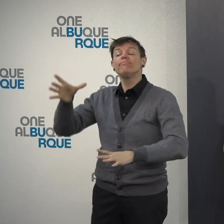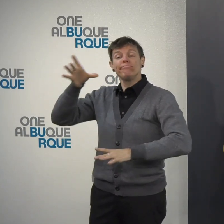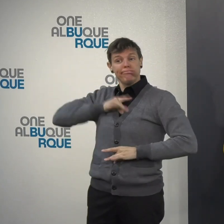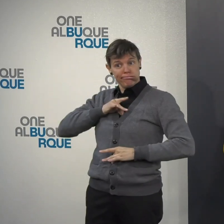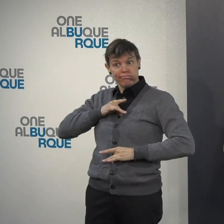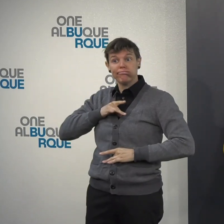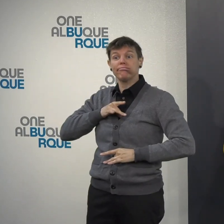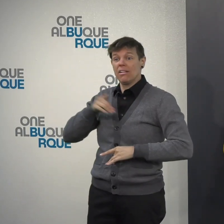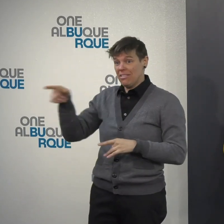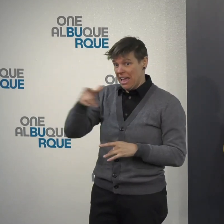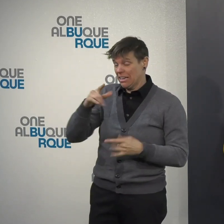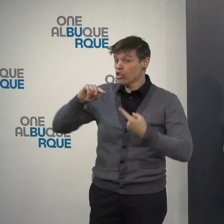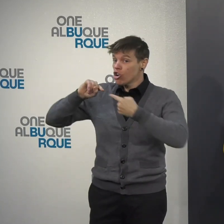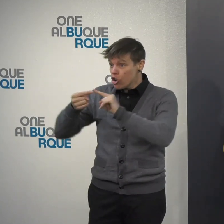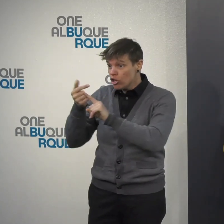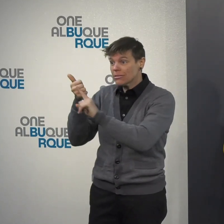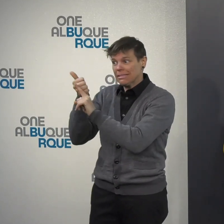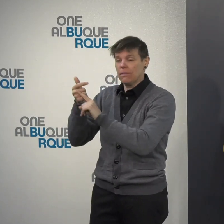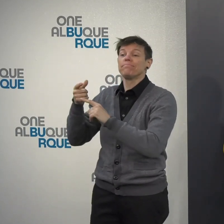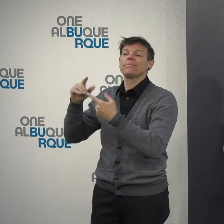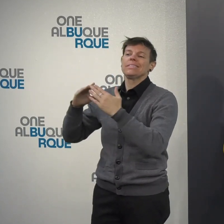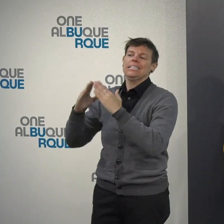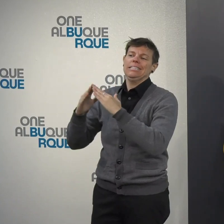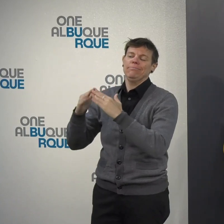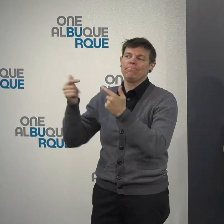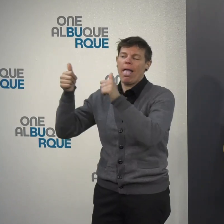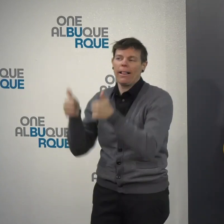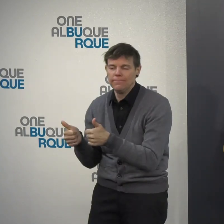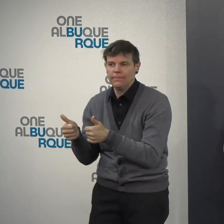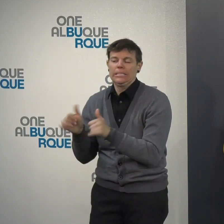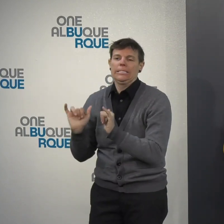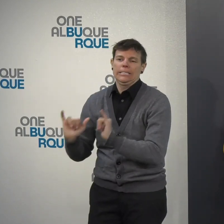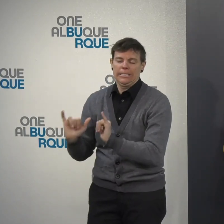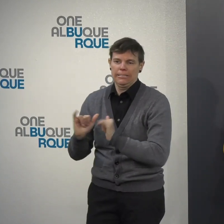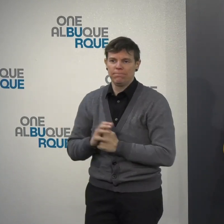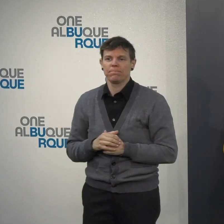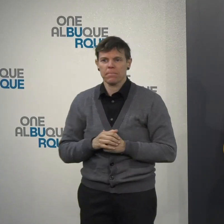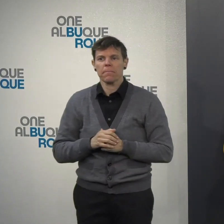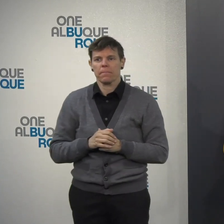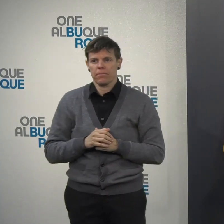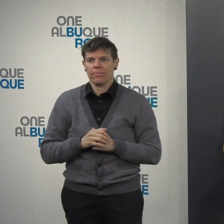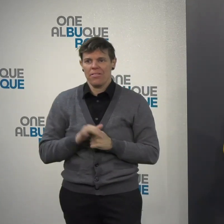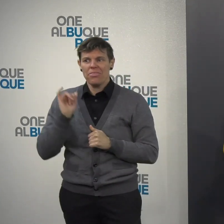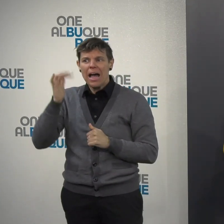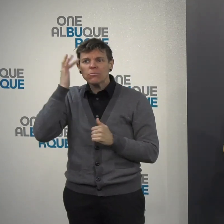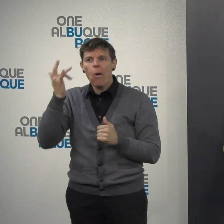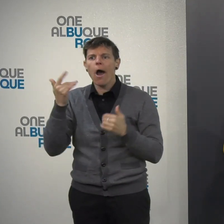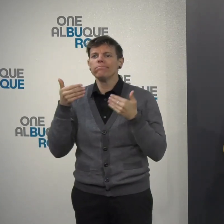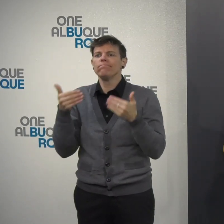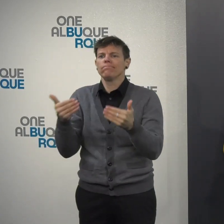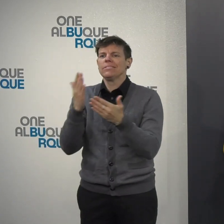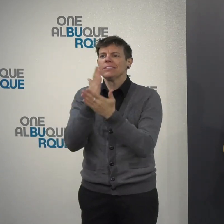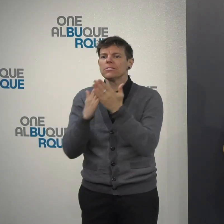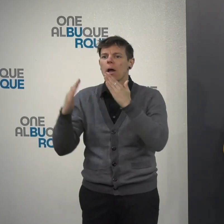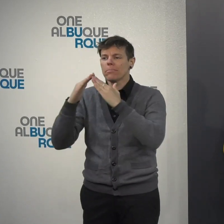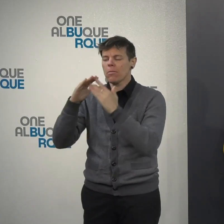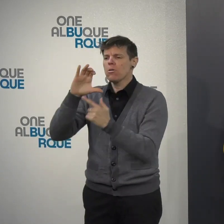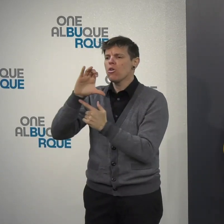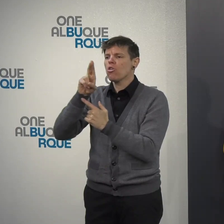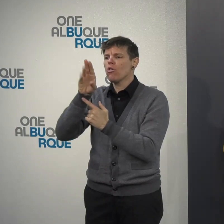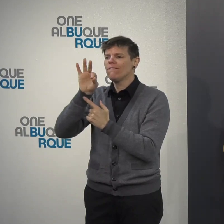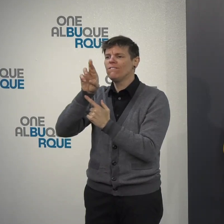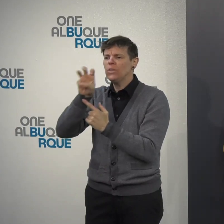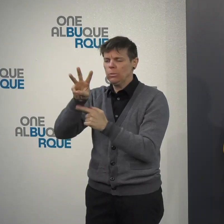big reason why some cities are looking at curfews. Curfews really seem to be put in place mostly because of